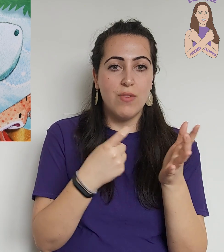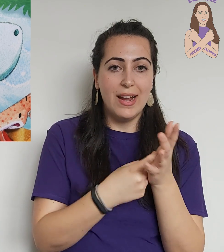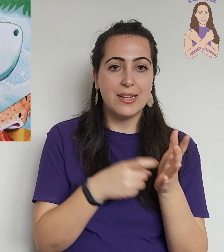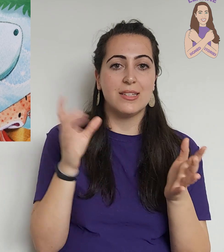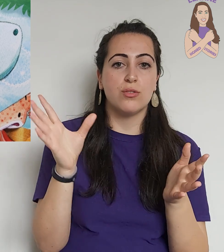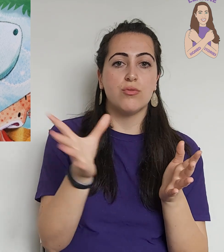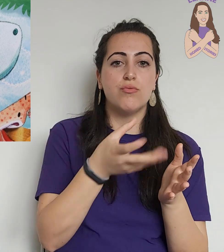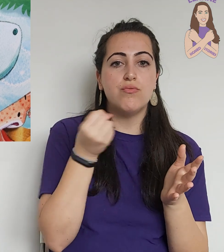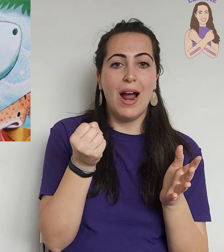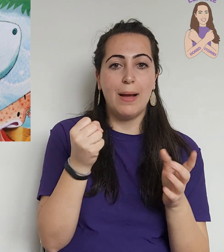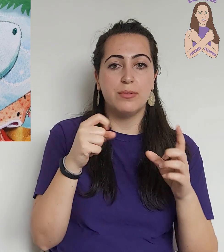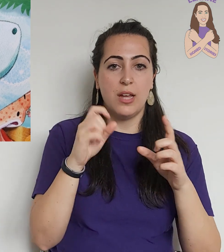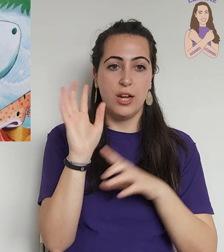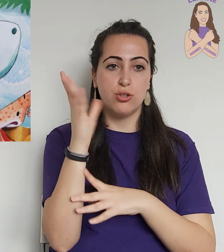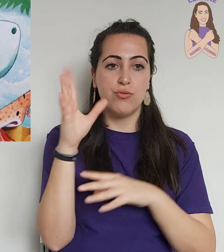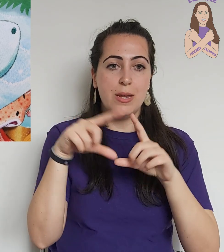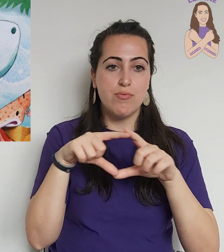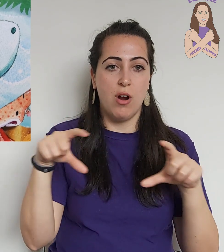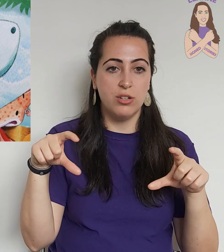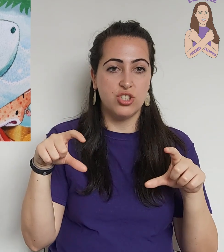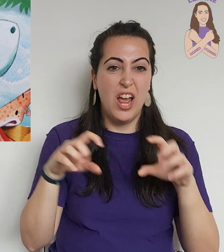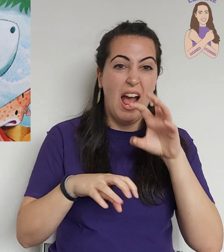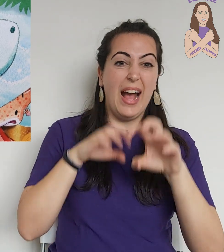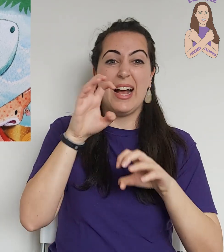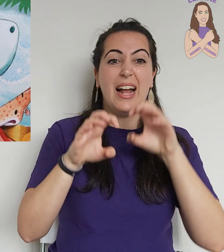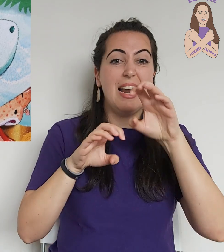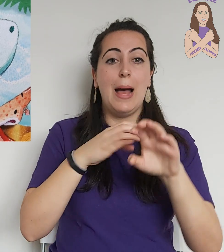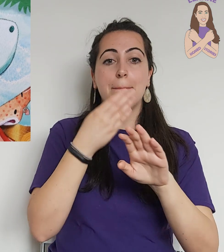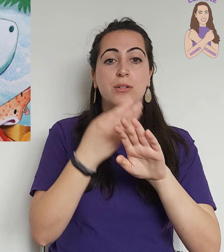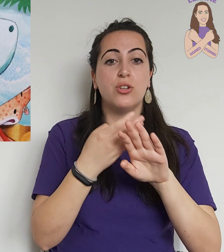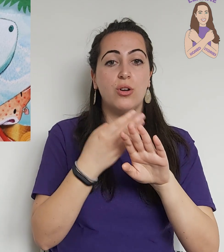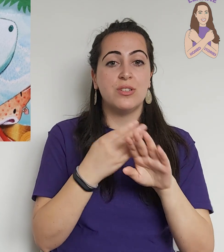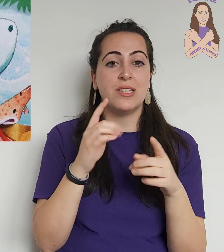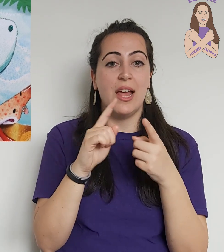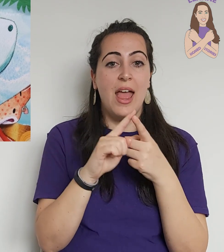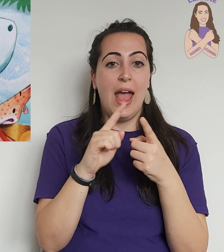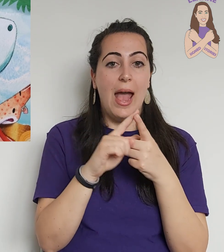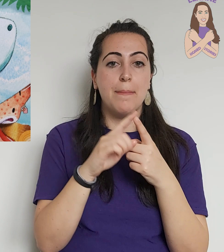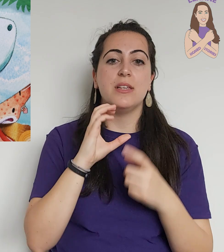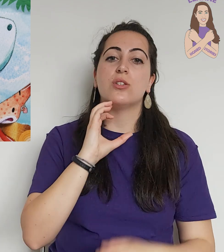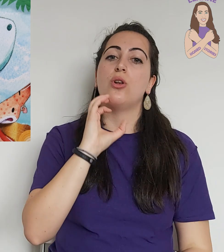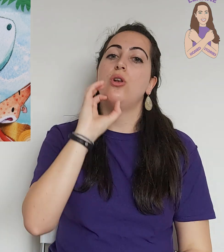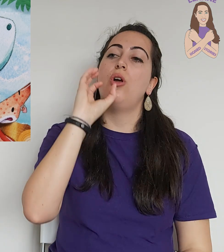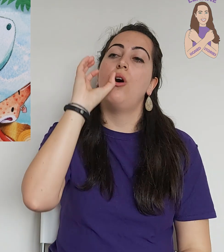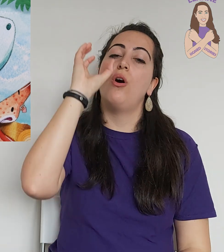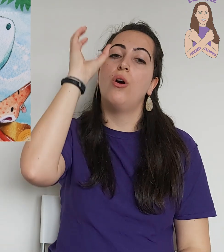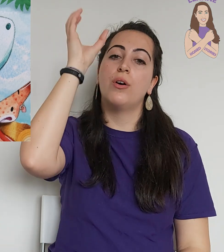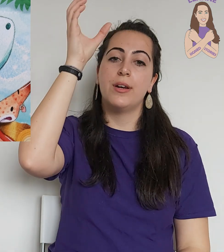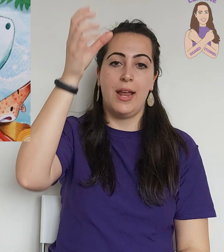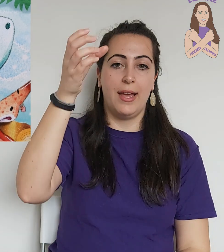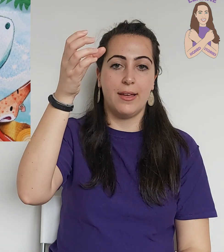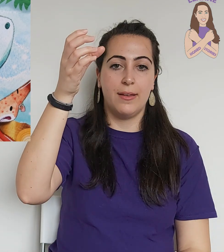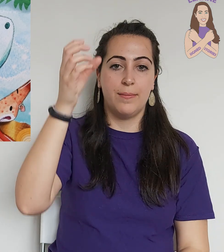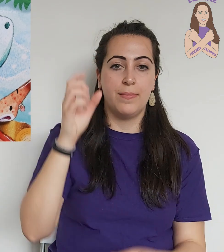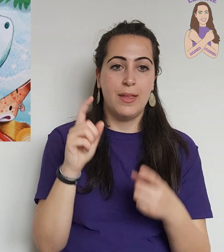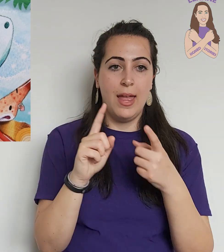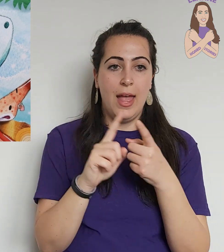Rex grabbed a tree branch and clambered onto Emmy's long neck.